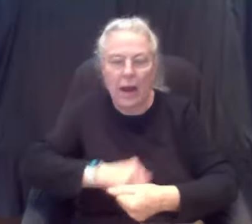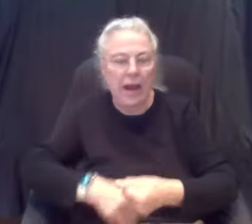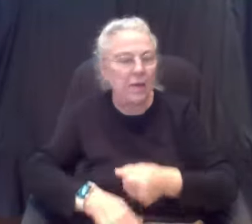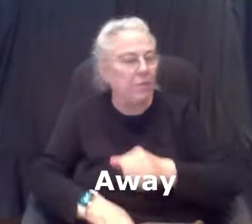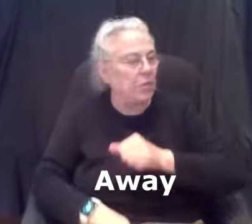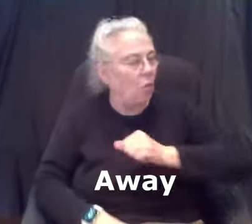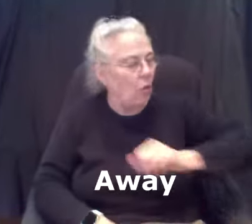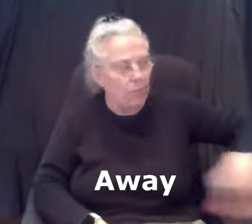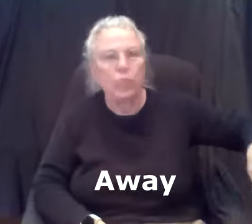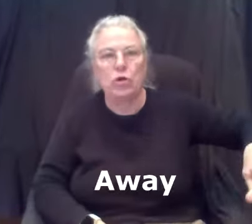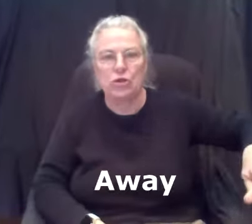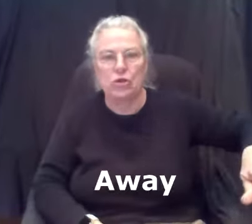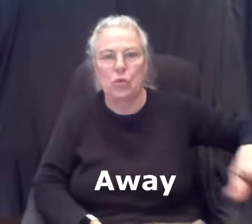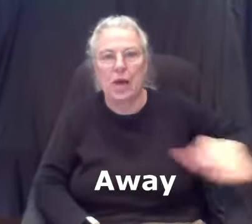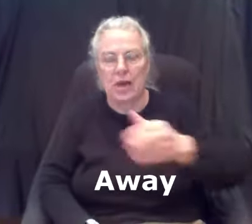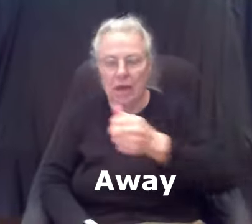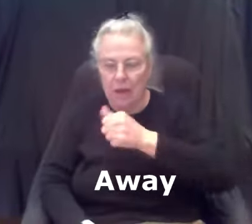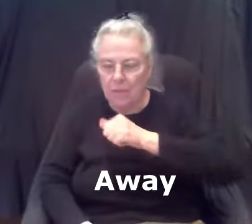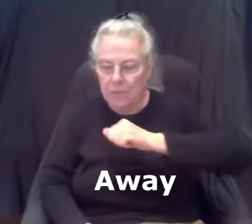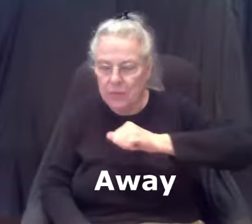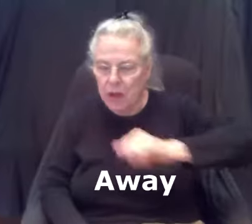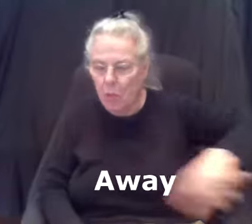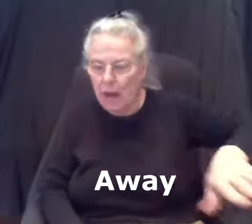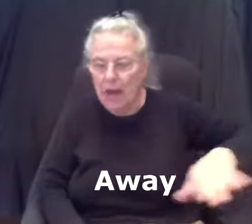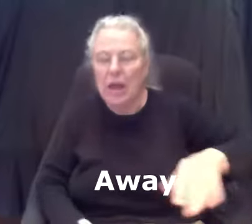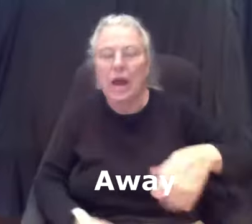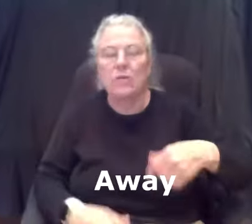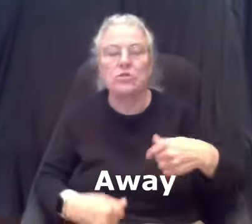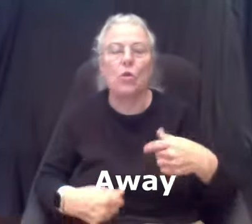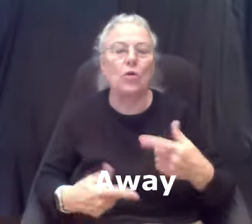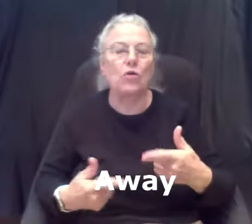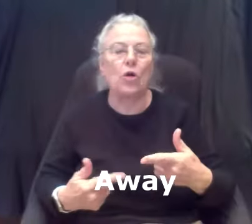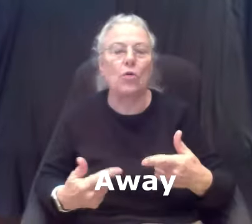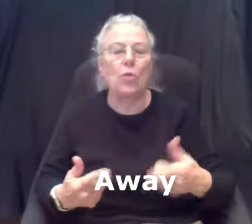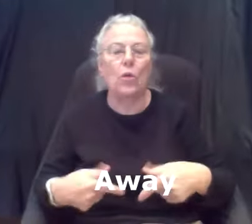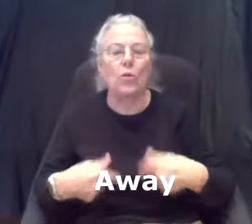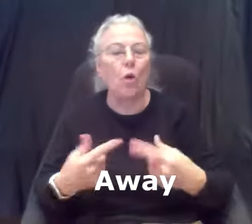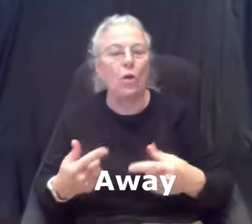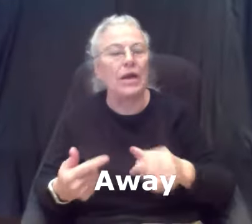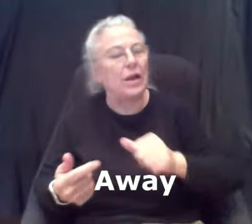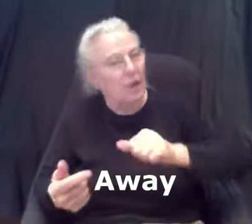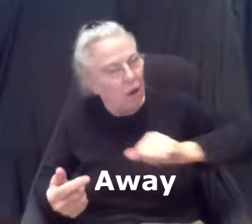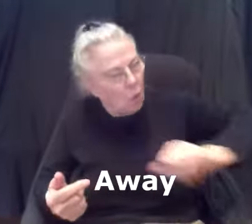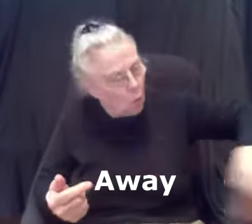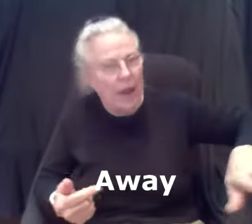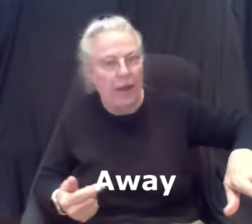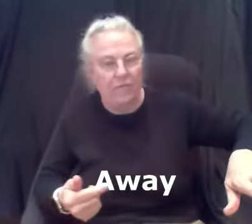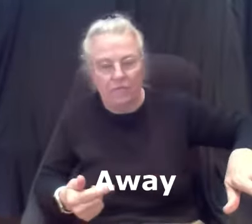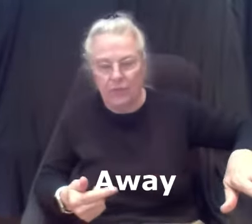Away or pushed away. Away. And so we're rolling it away from the